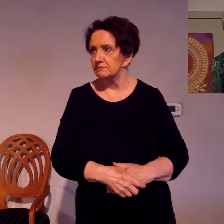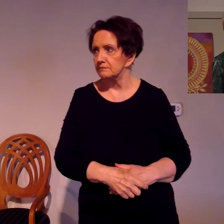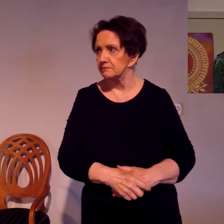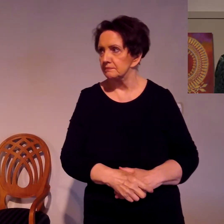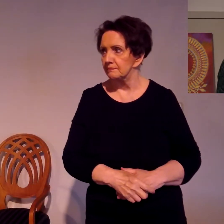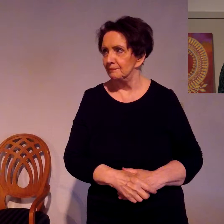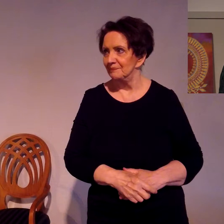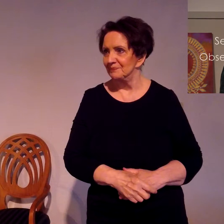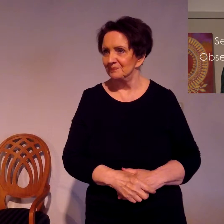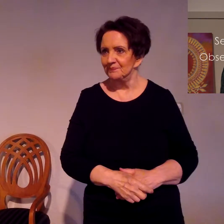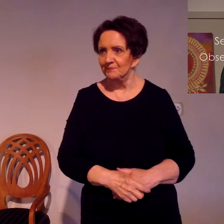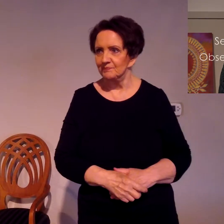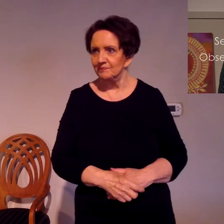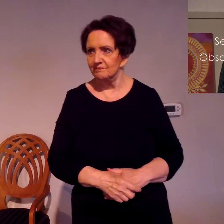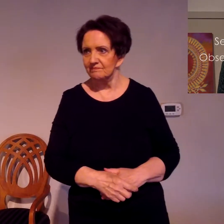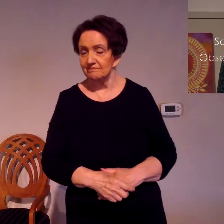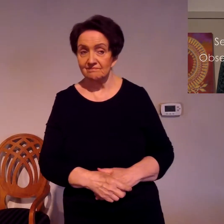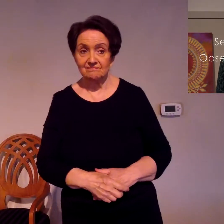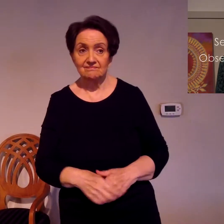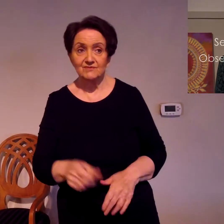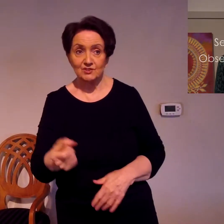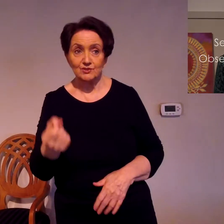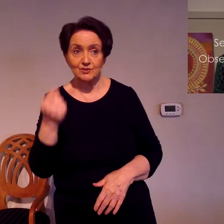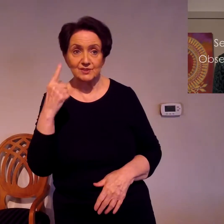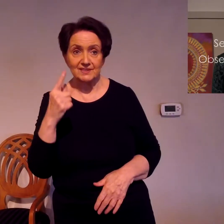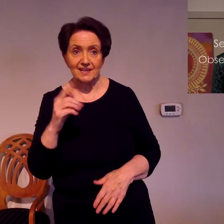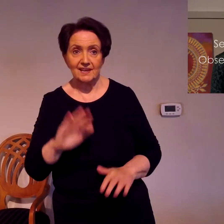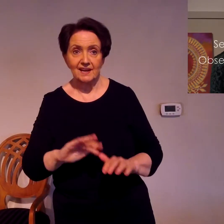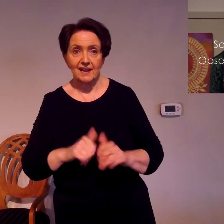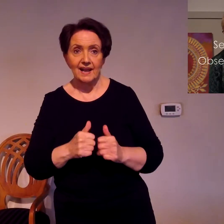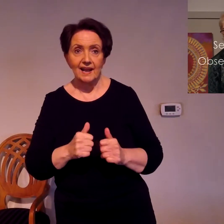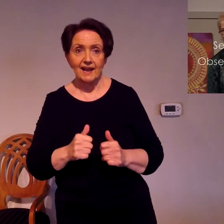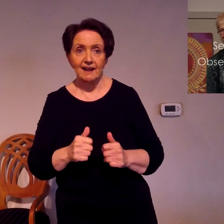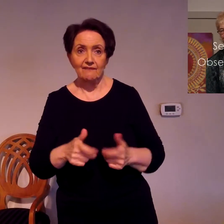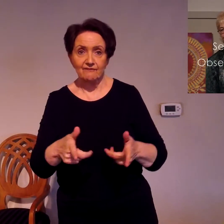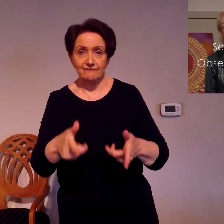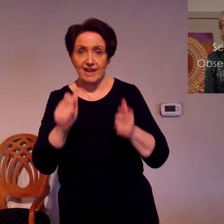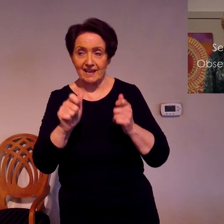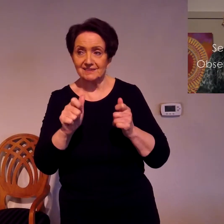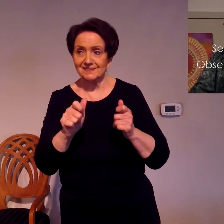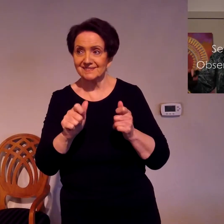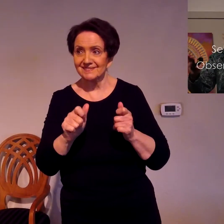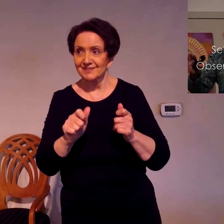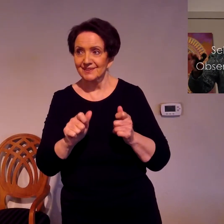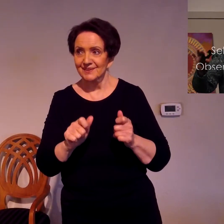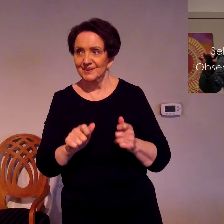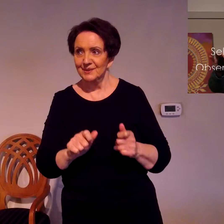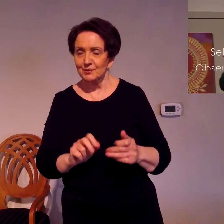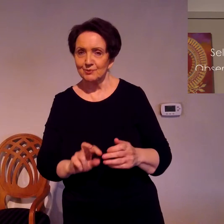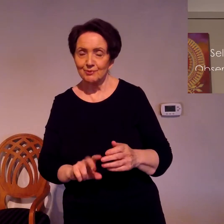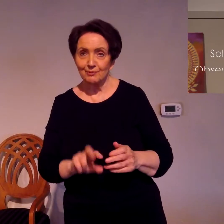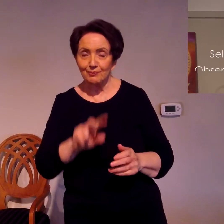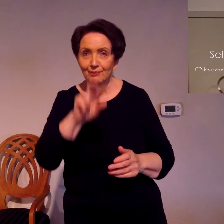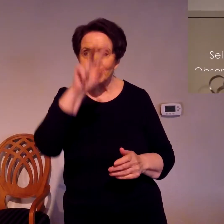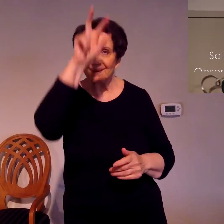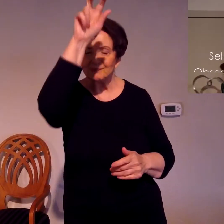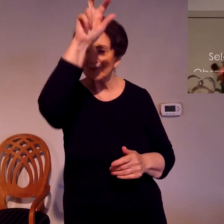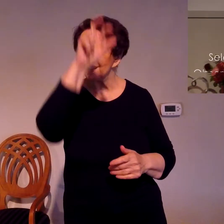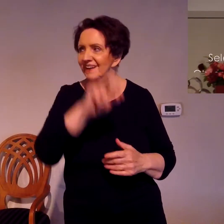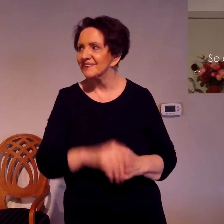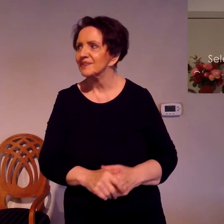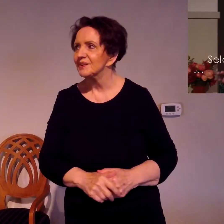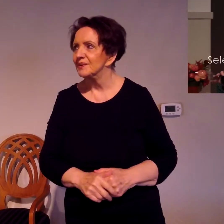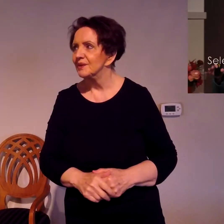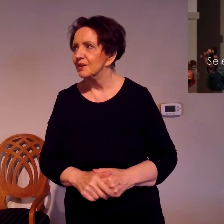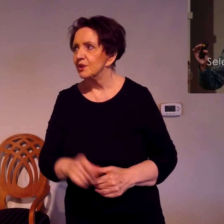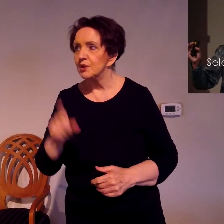Do you see how fast we can run up the ladder of influence? And let me just tell you, you actually don't need